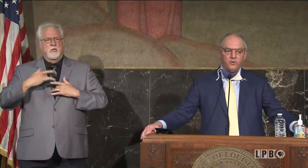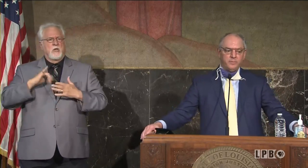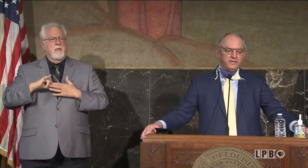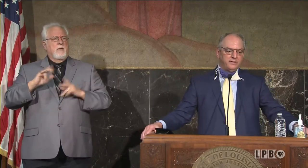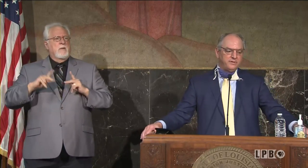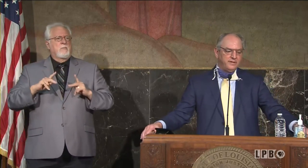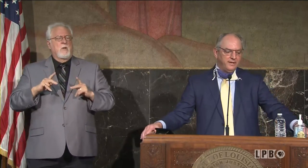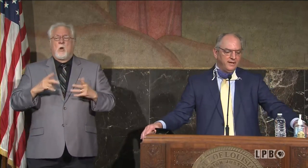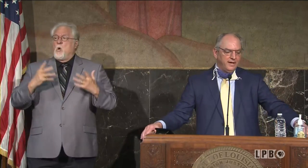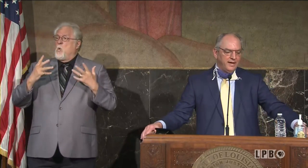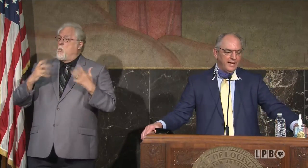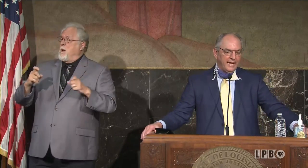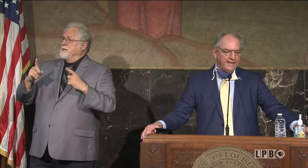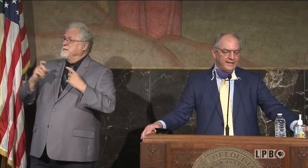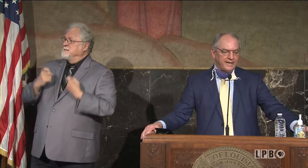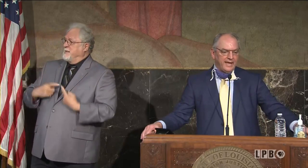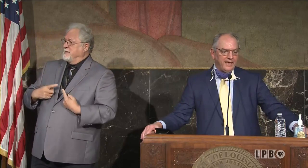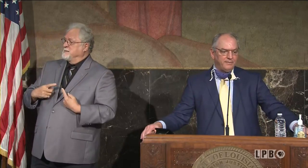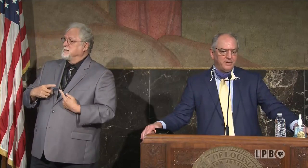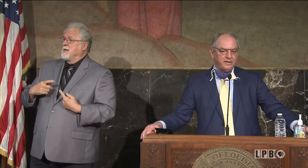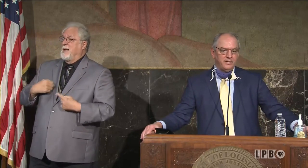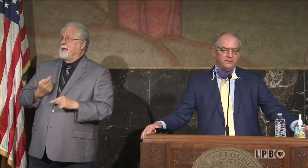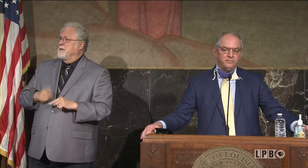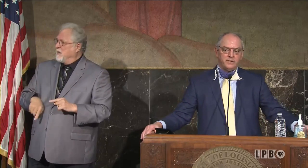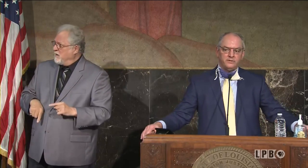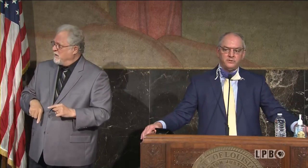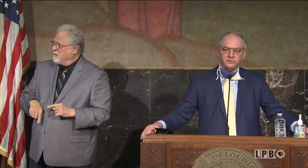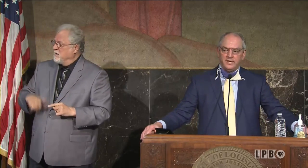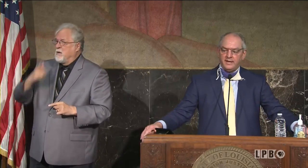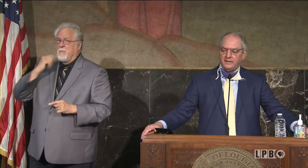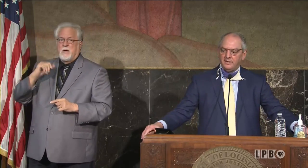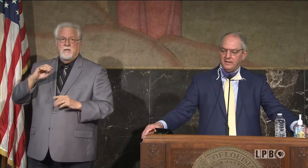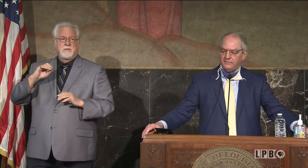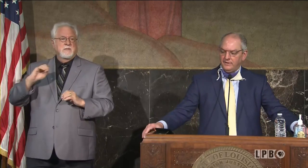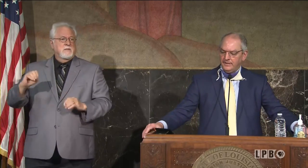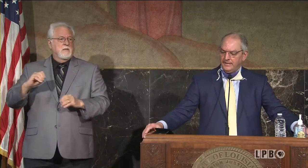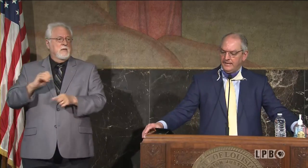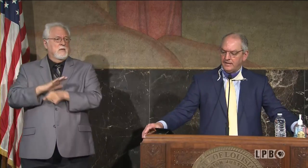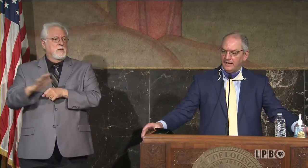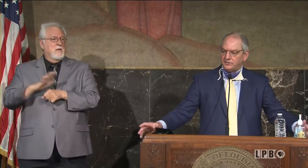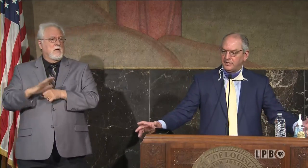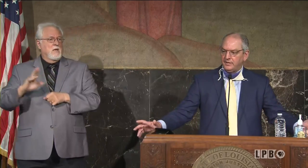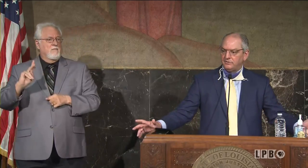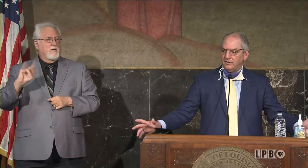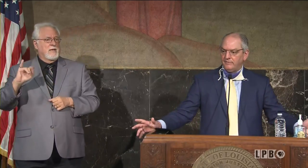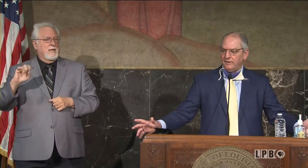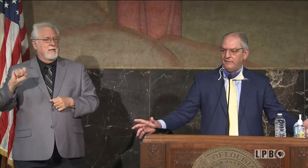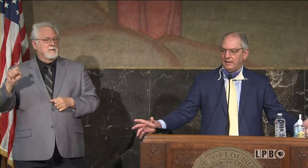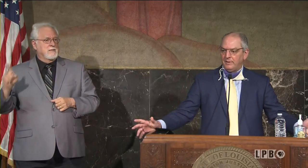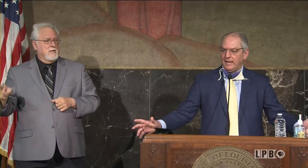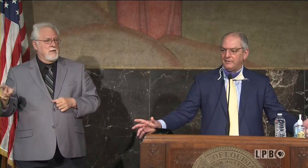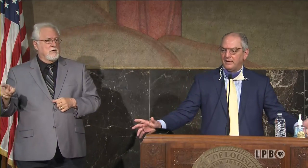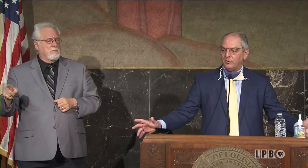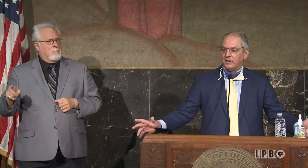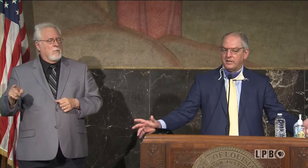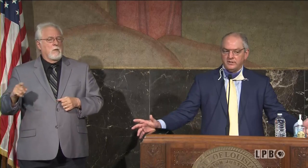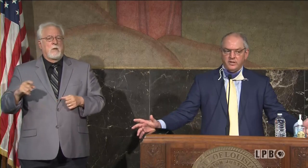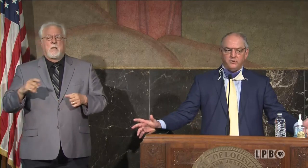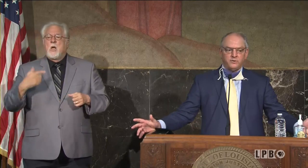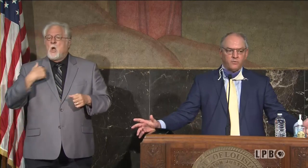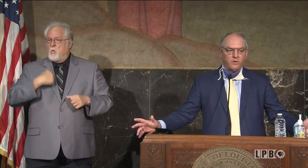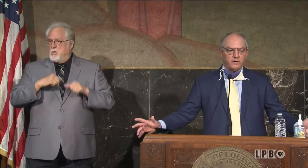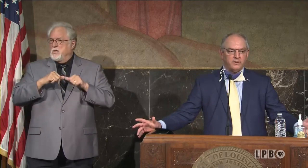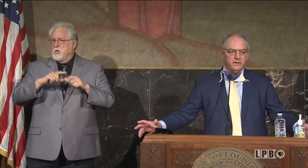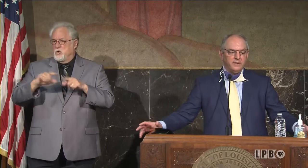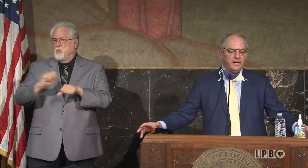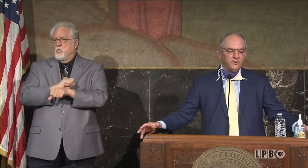people who want to be tested and they can't because there's not enough collection kits available out there. We're going to